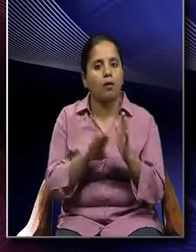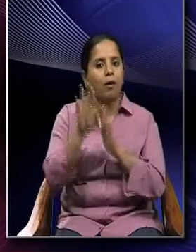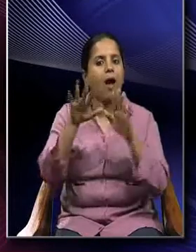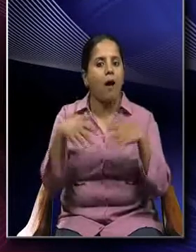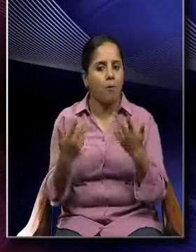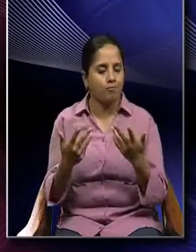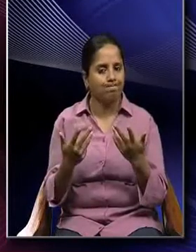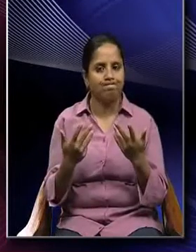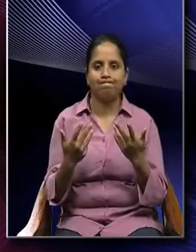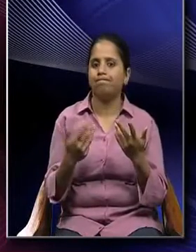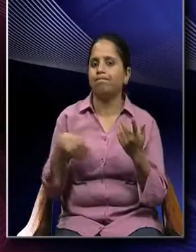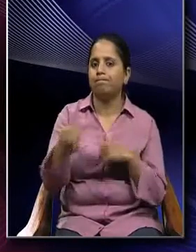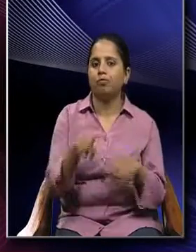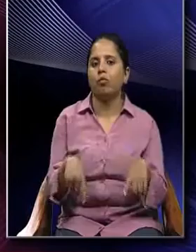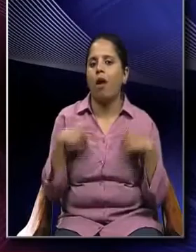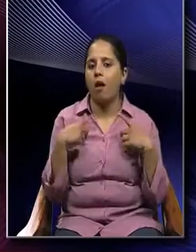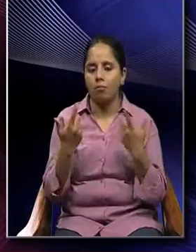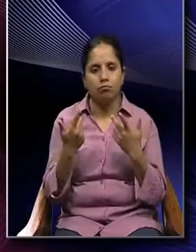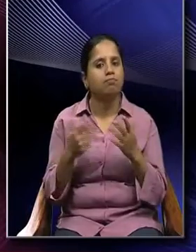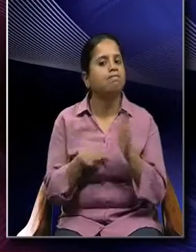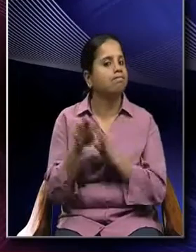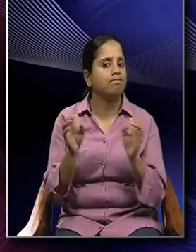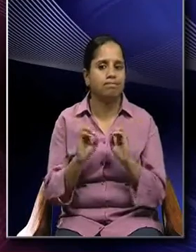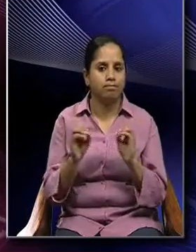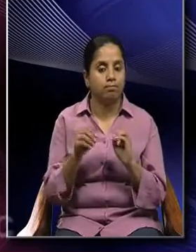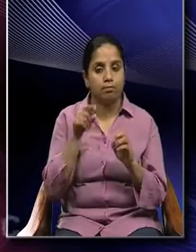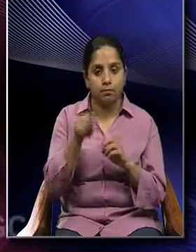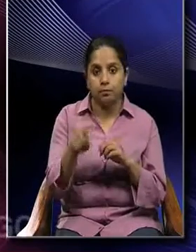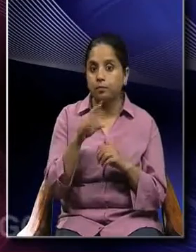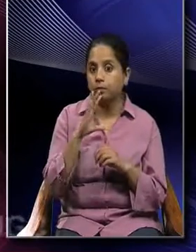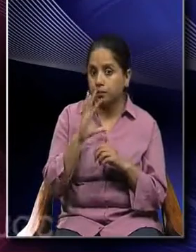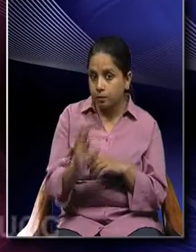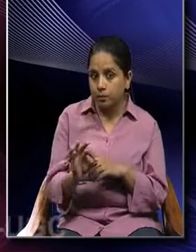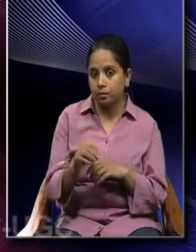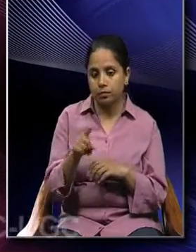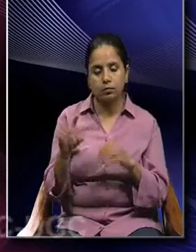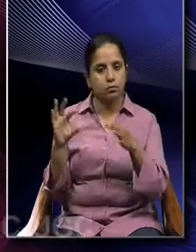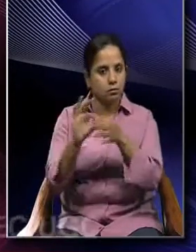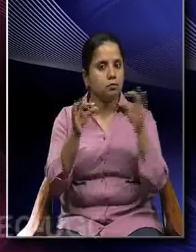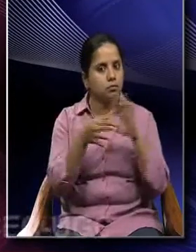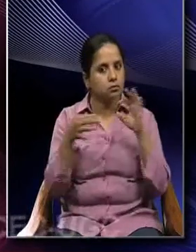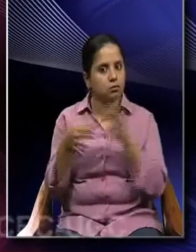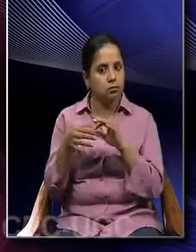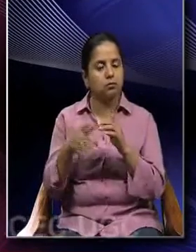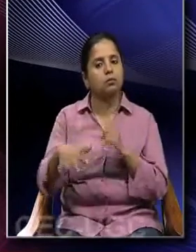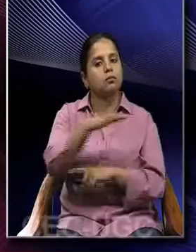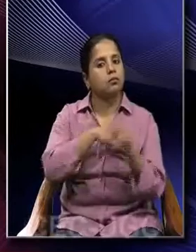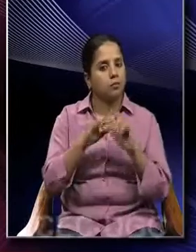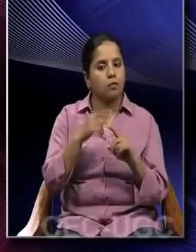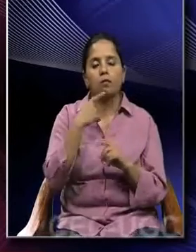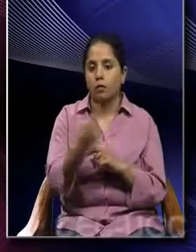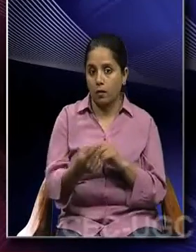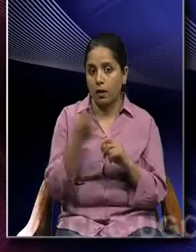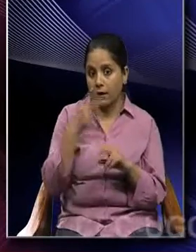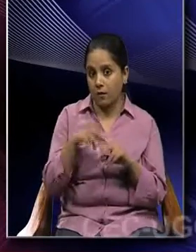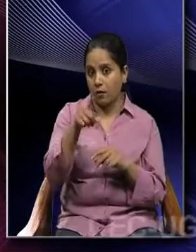world in which we are living is going to be developed. So it is basically an interlinked scenario where if